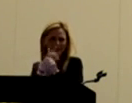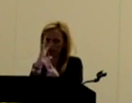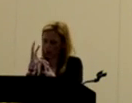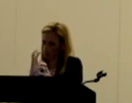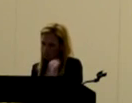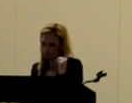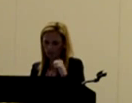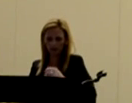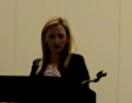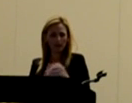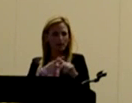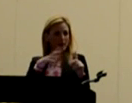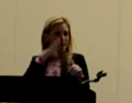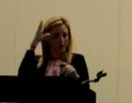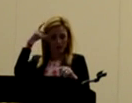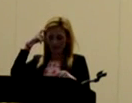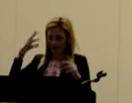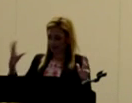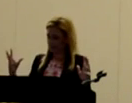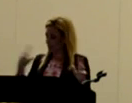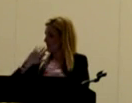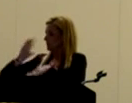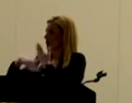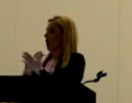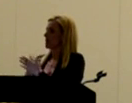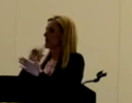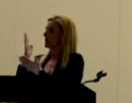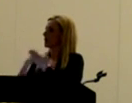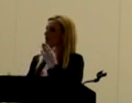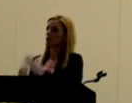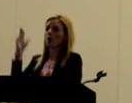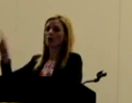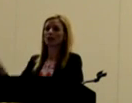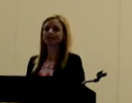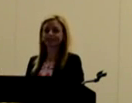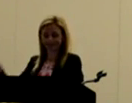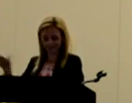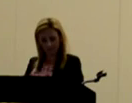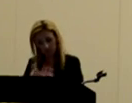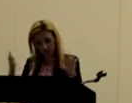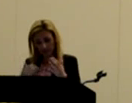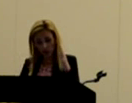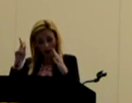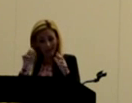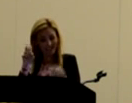cruel and could be bullies. But in my parents' mind, that was all a part of just growing up. And growing up as a